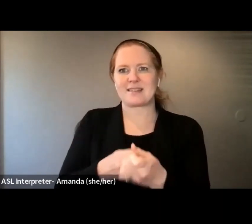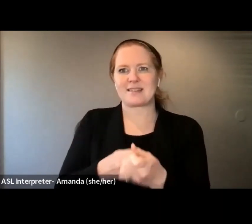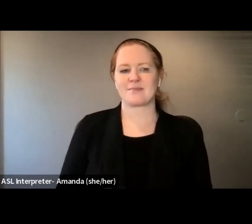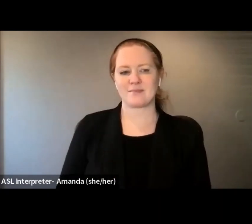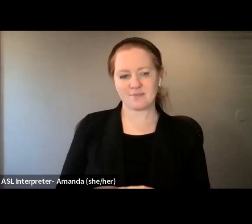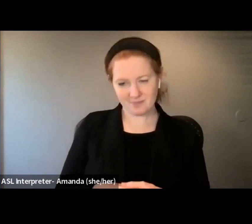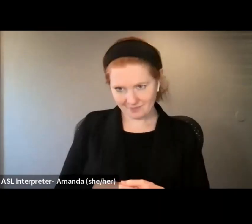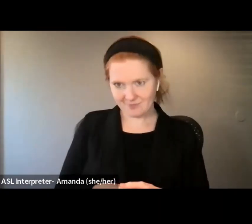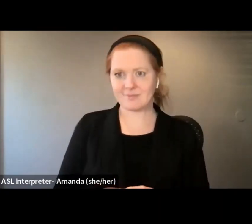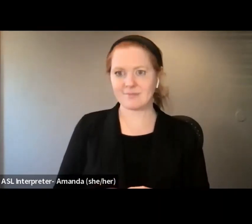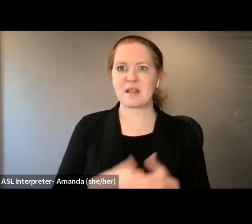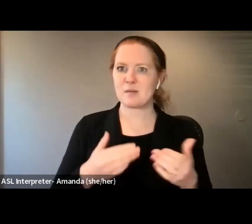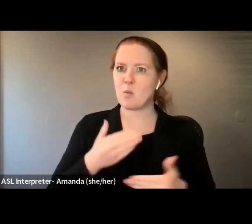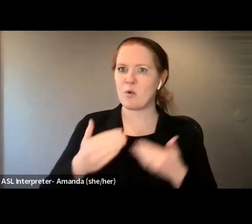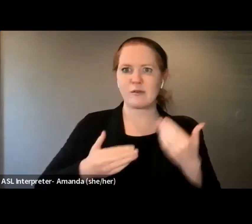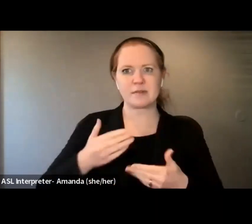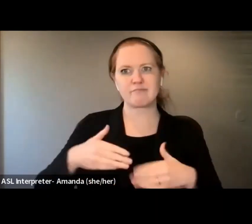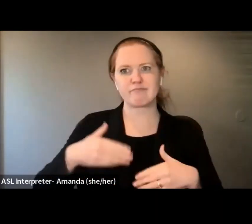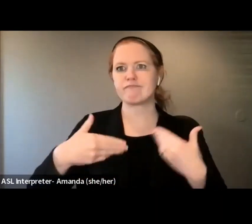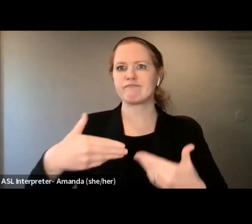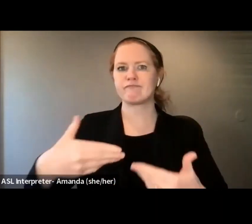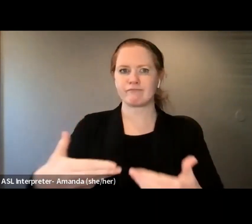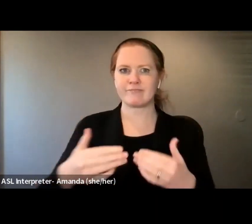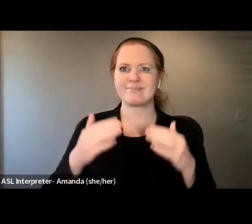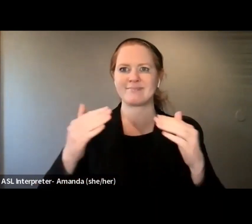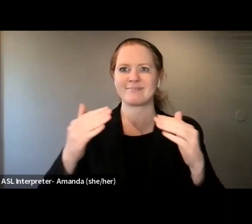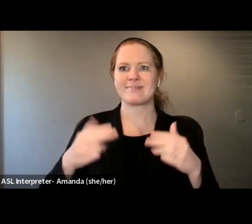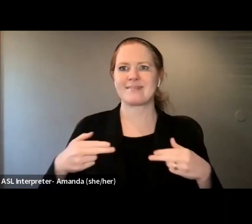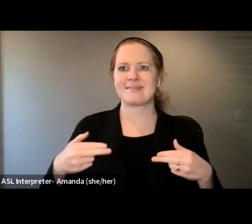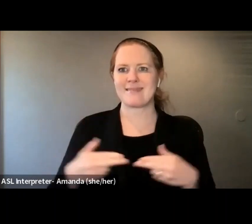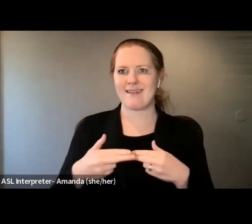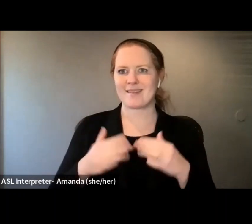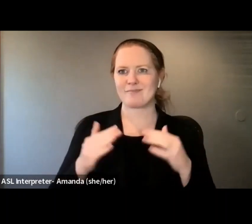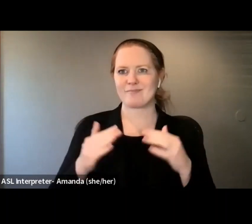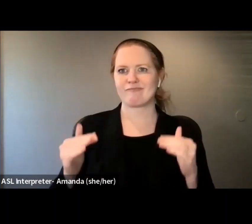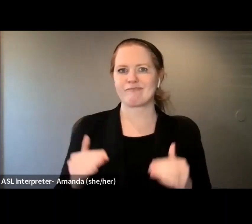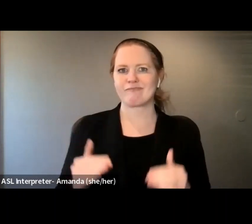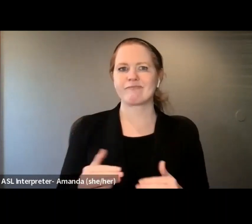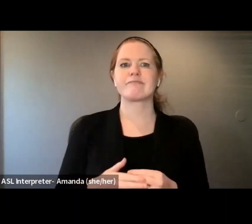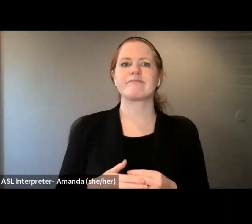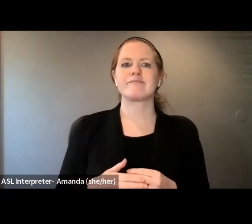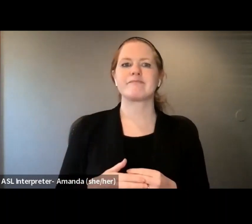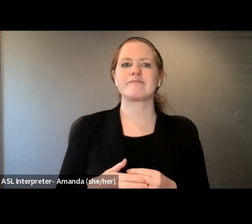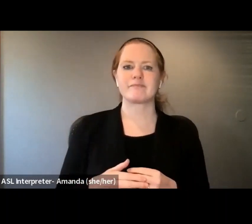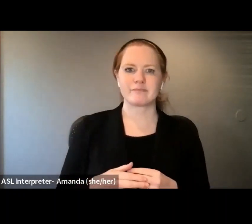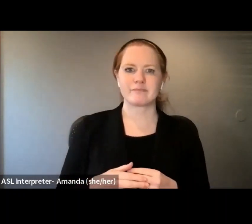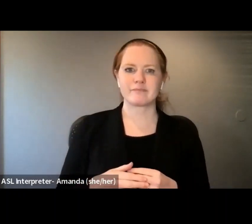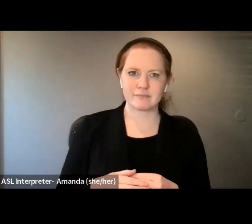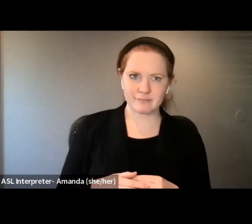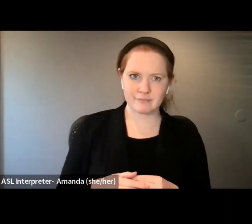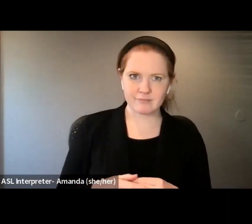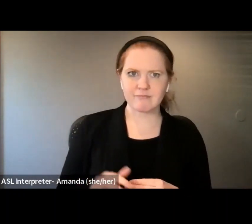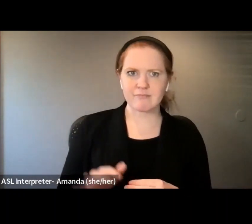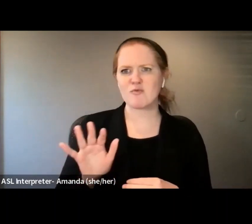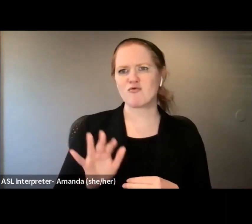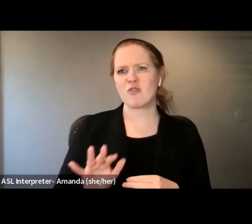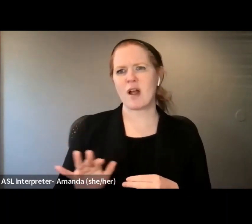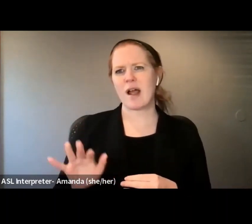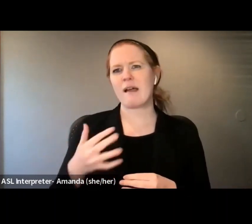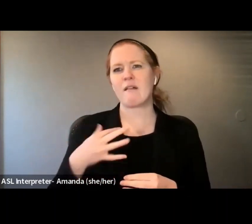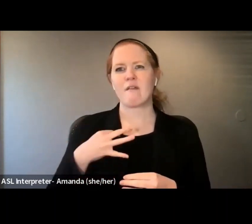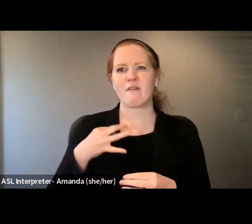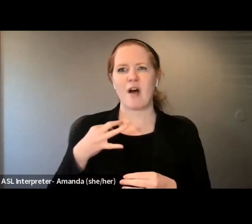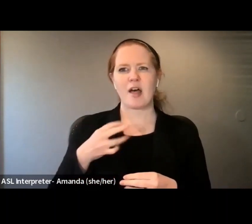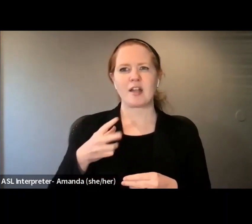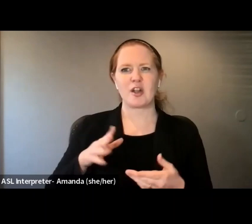And keep us moving here. Next slide, please. So the next section is around voluntary